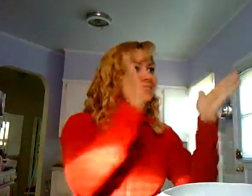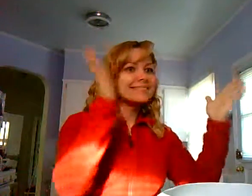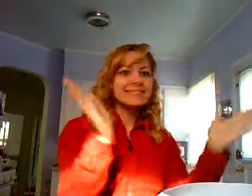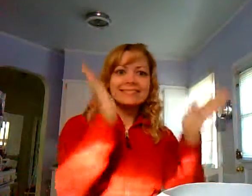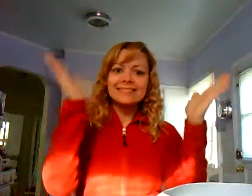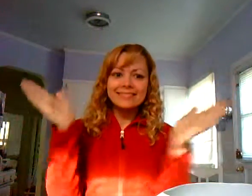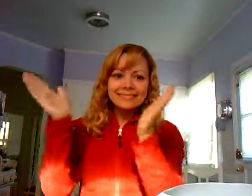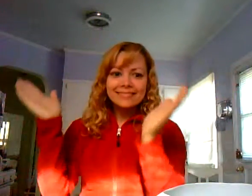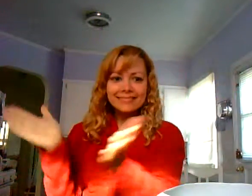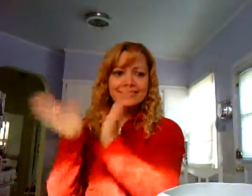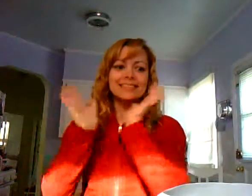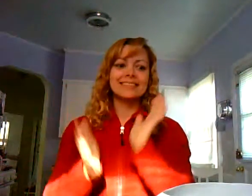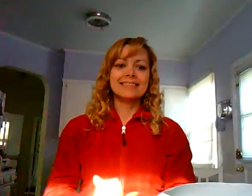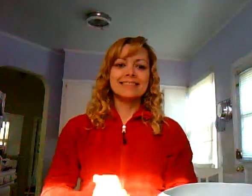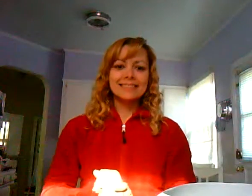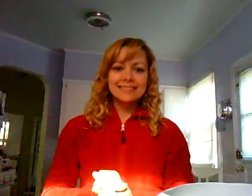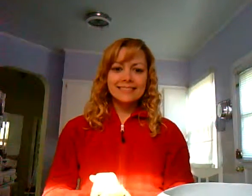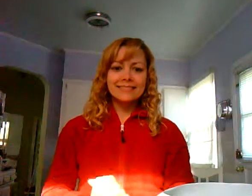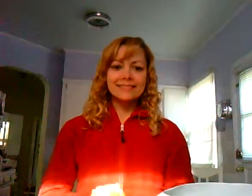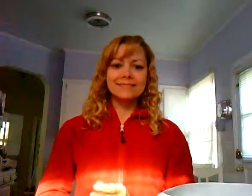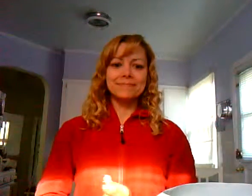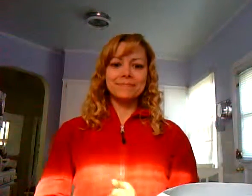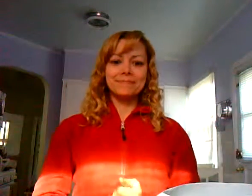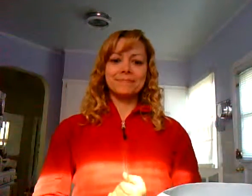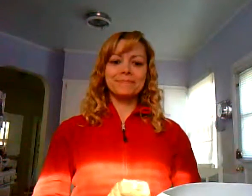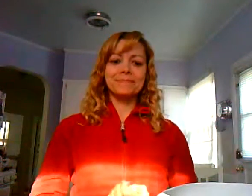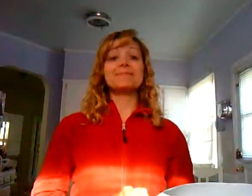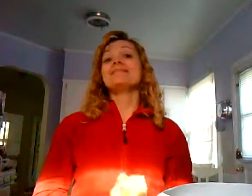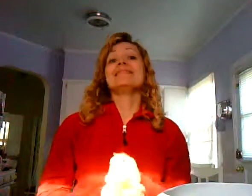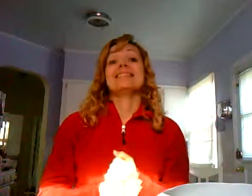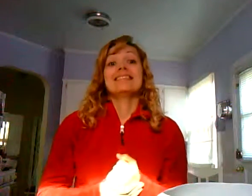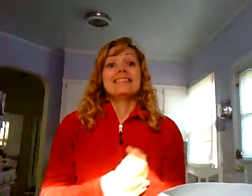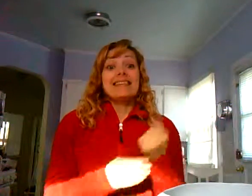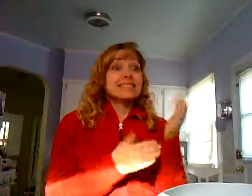keep smiling don't let your happiness depend on other people's faith but your own.